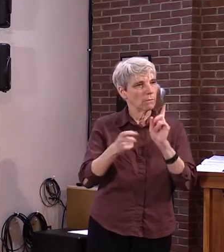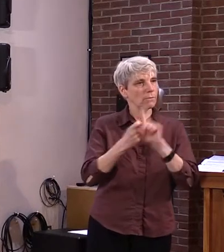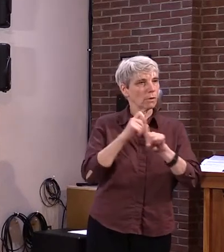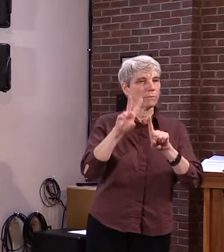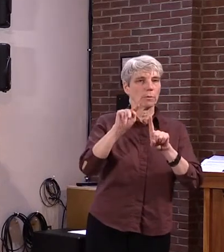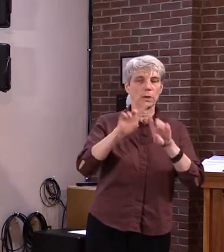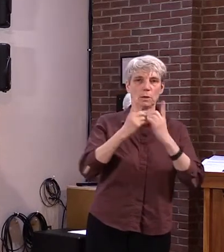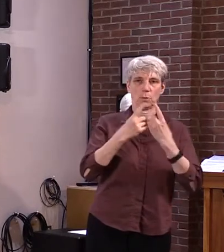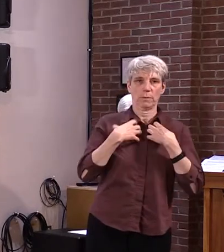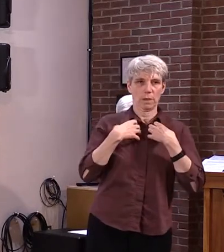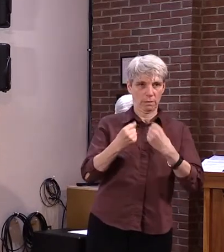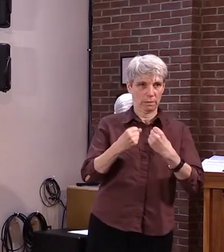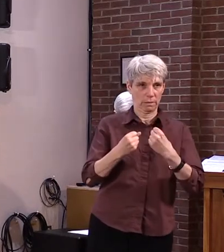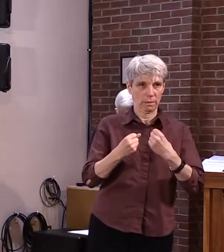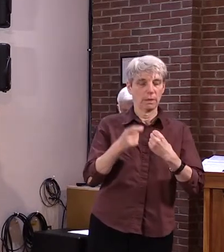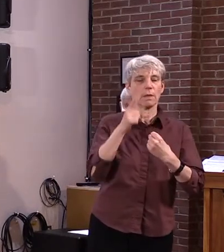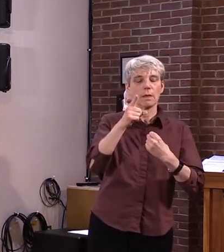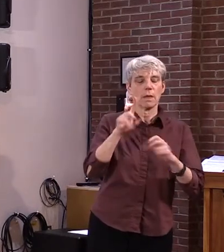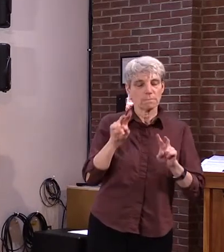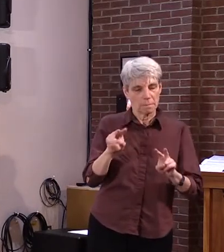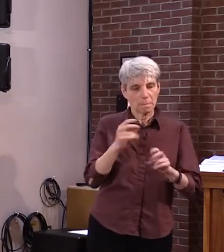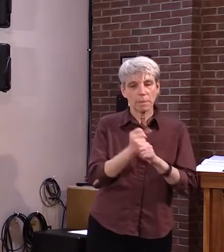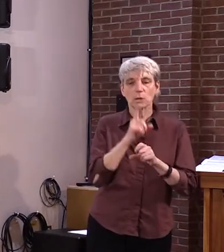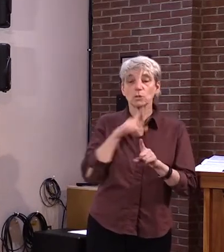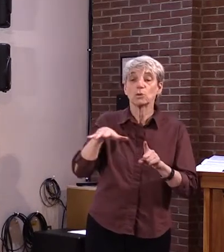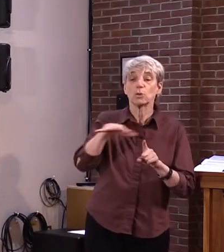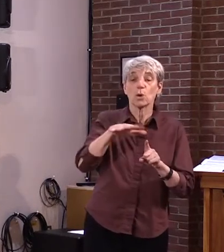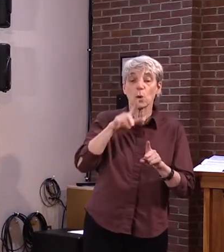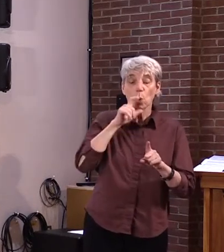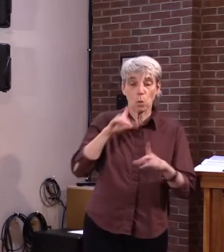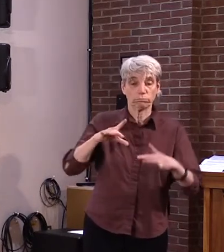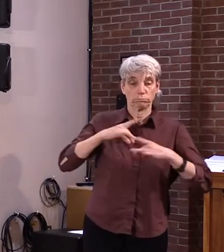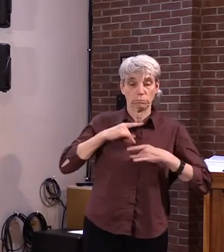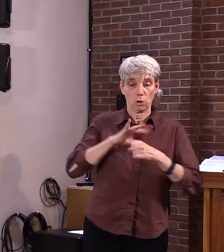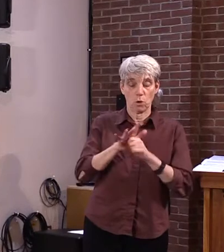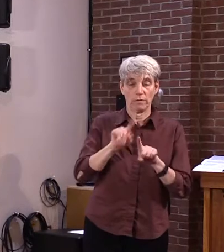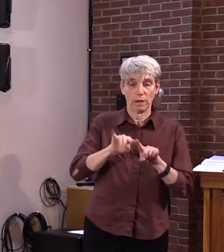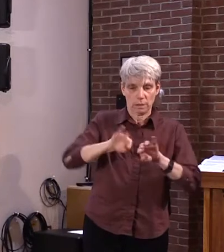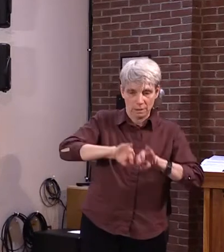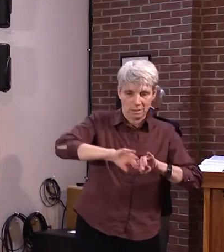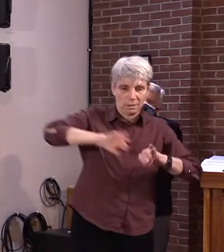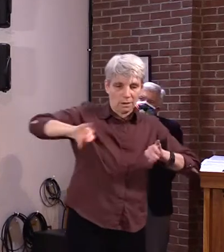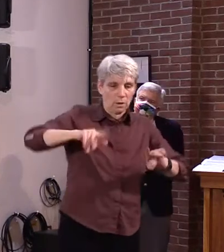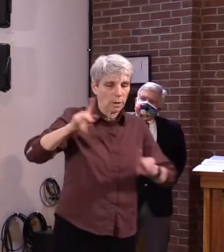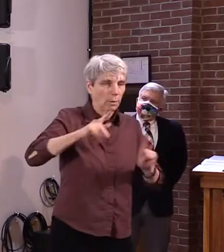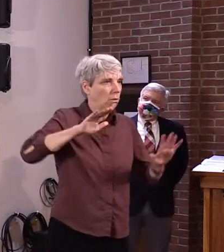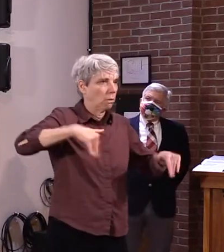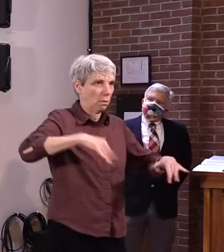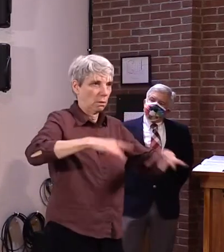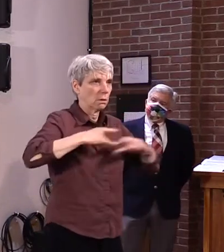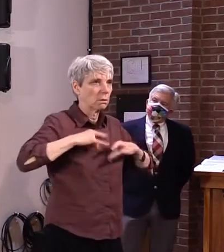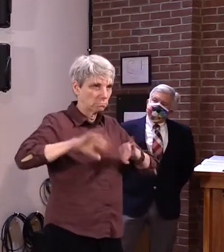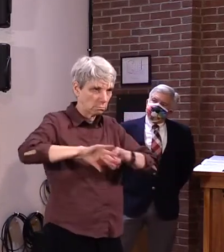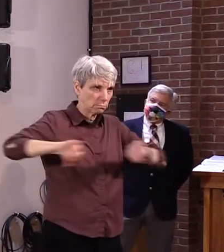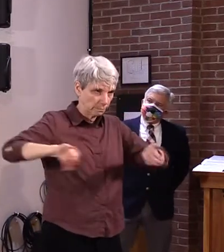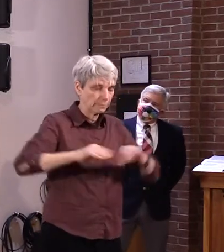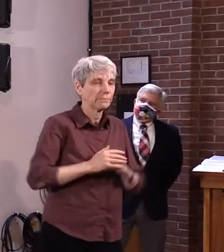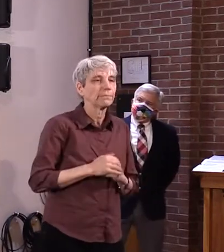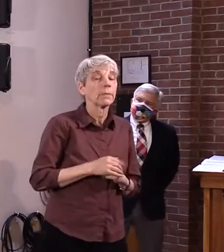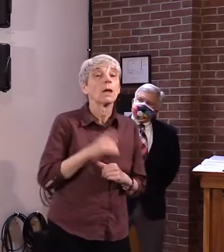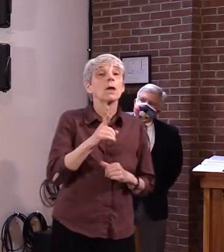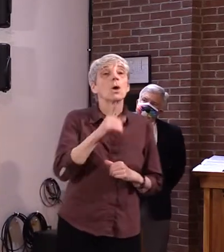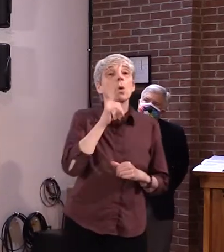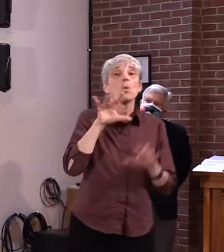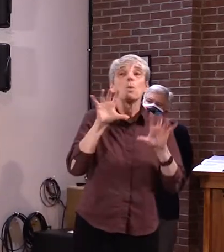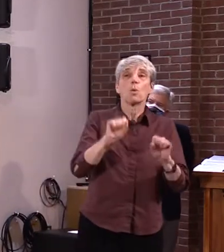contagious from coming into contact with other workers at the orchards. The orchard owners and